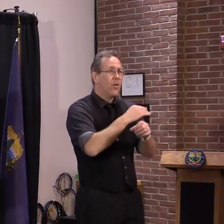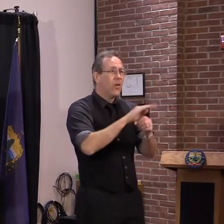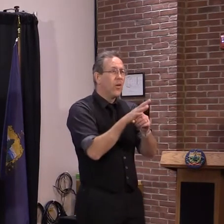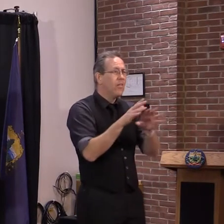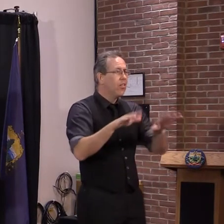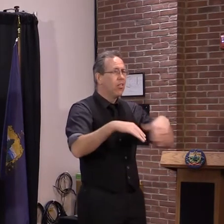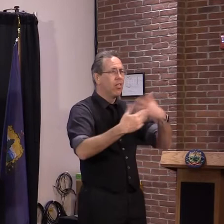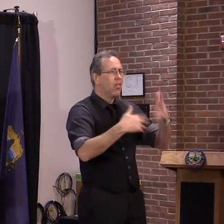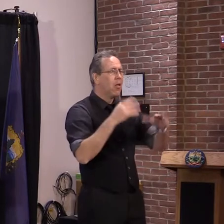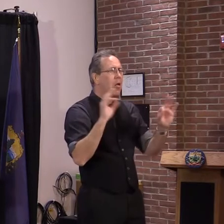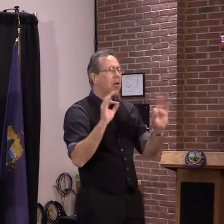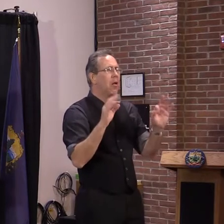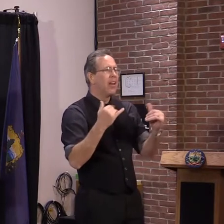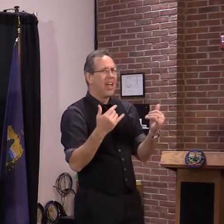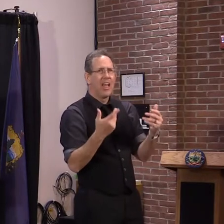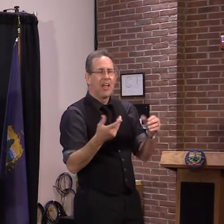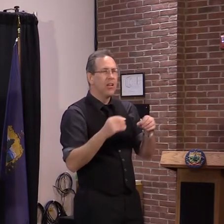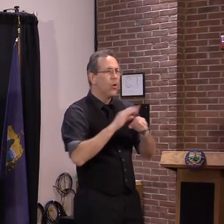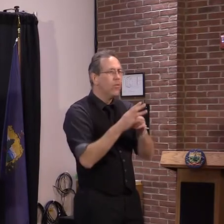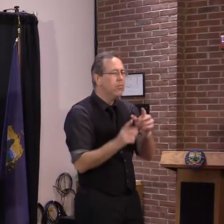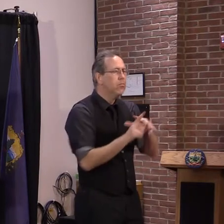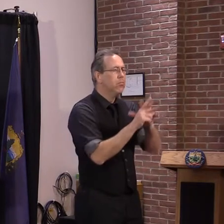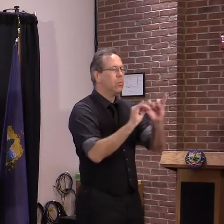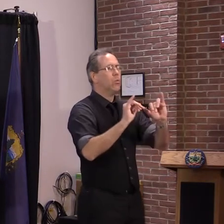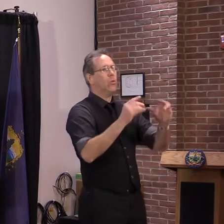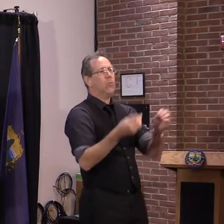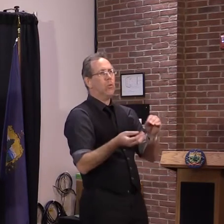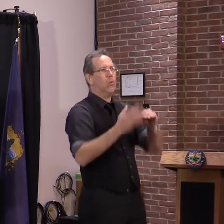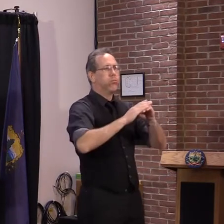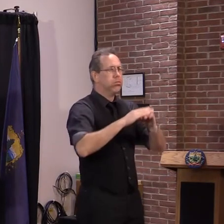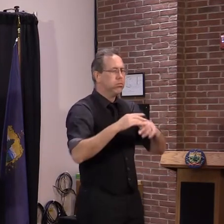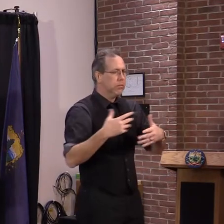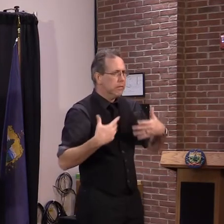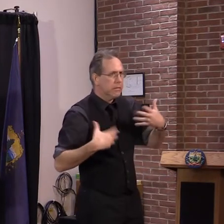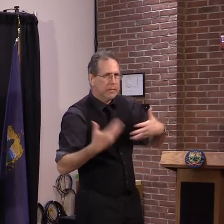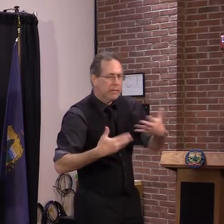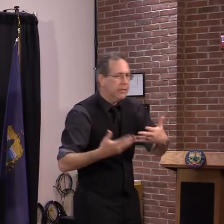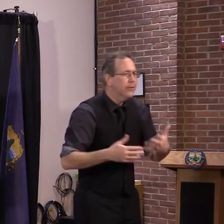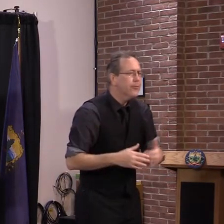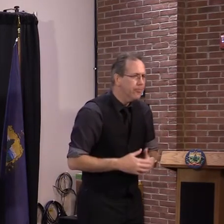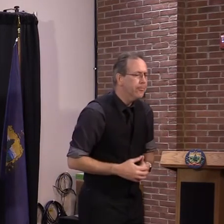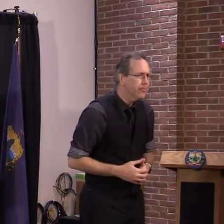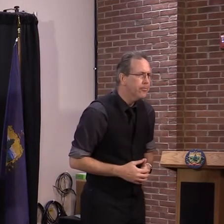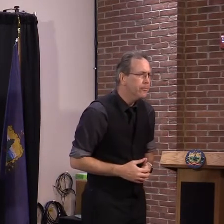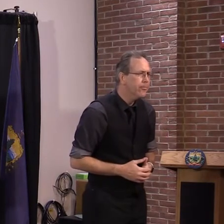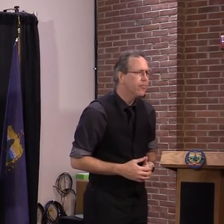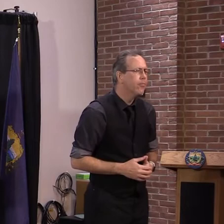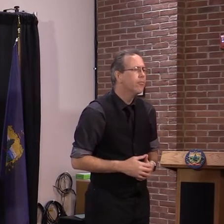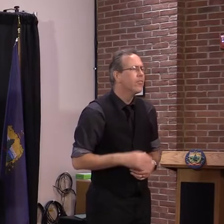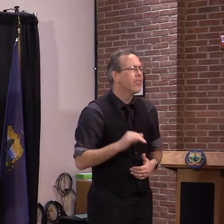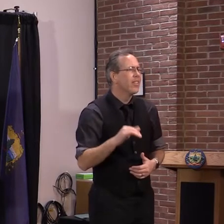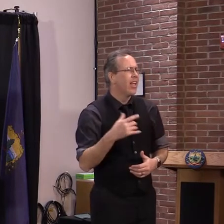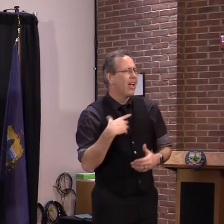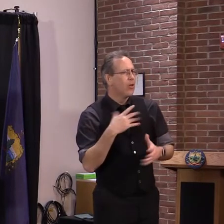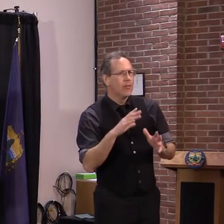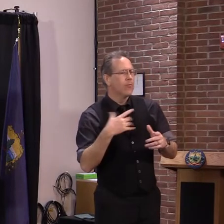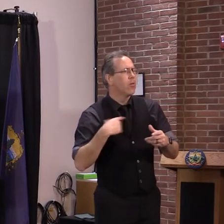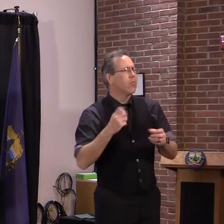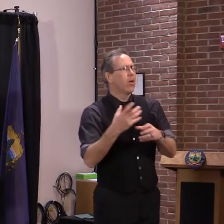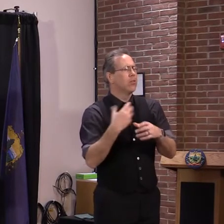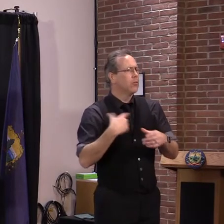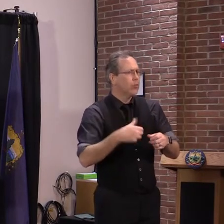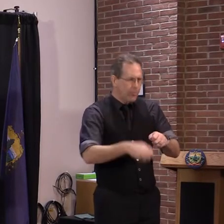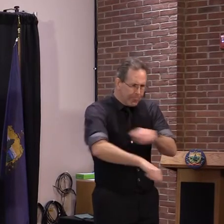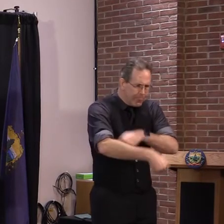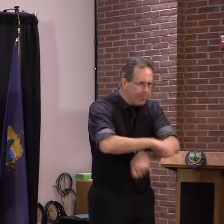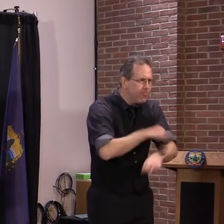generation, and certainly the pandemic's exacerbated a lot of those issues. And those are ones we're going to have to take on very specifically and try to